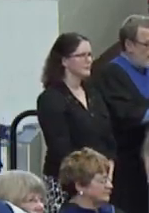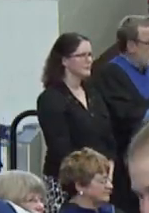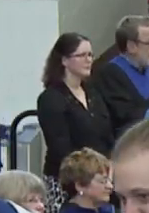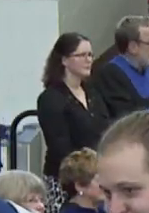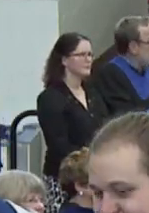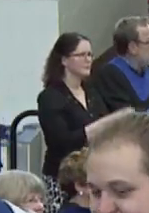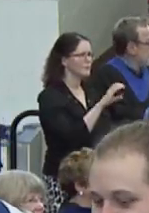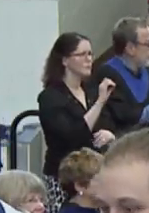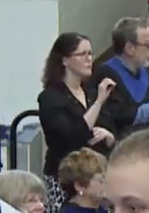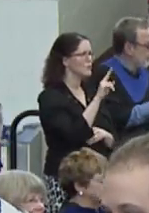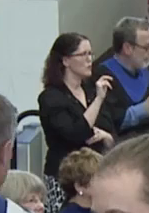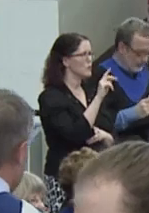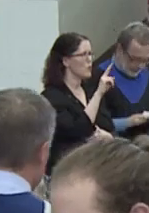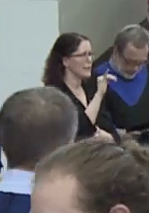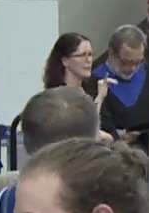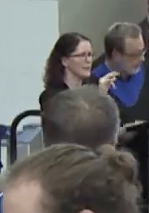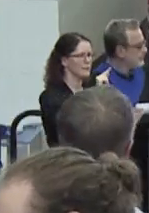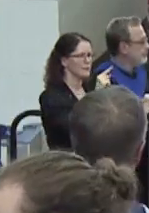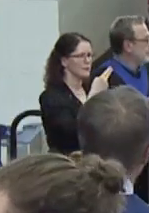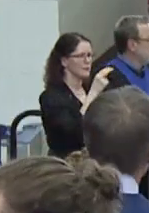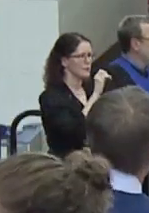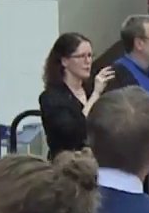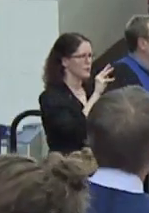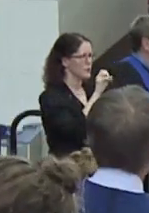Courtney Thompson.